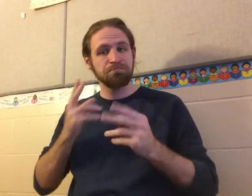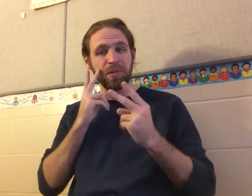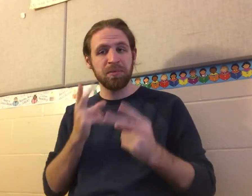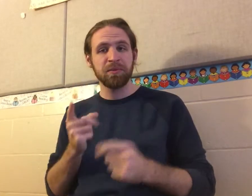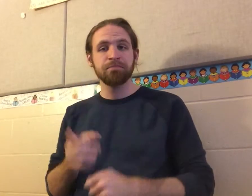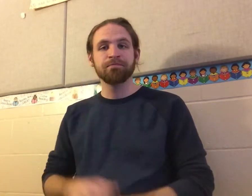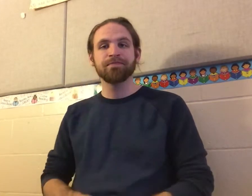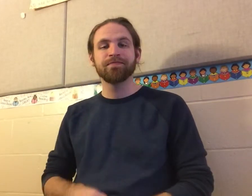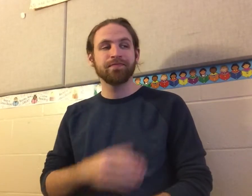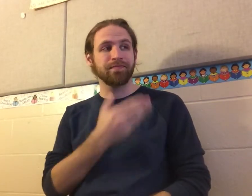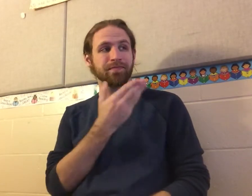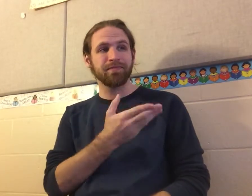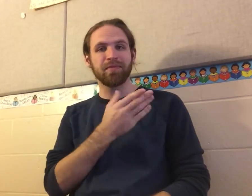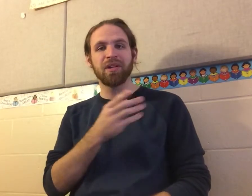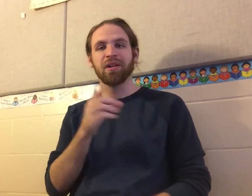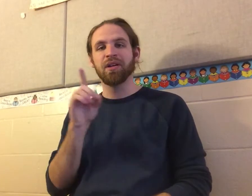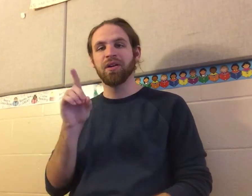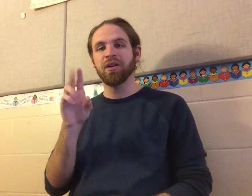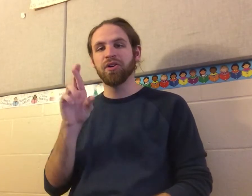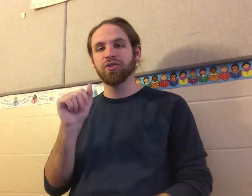This insect is a dragonfly.